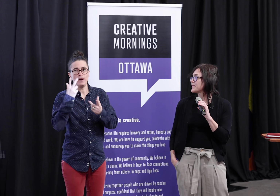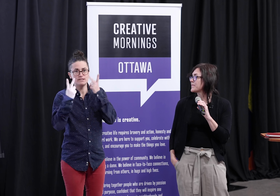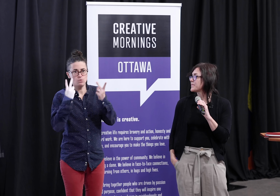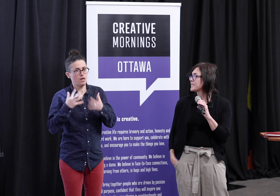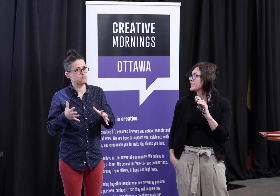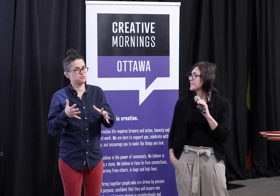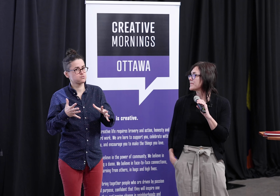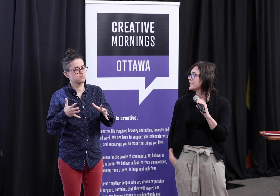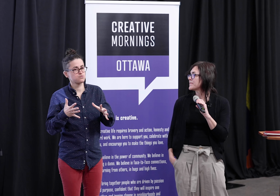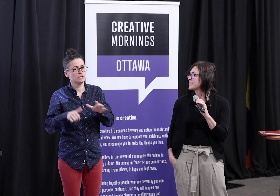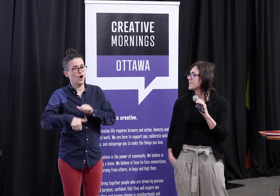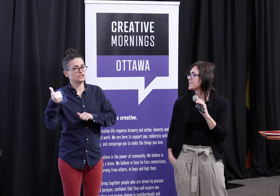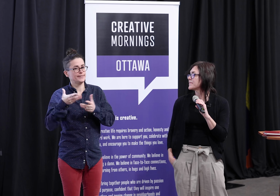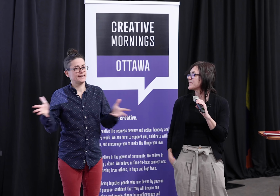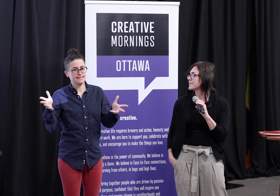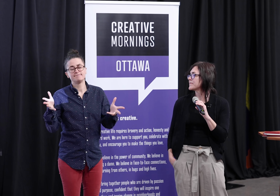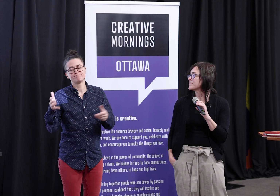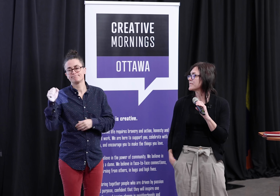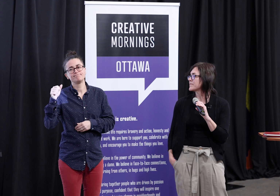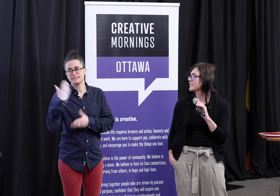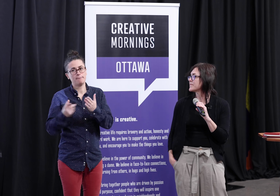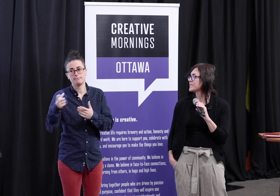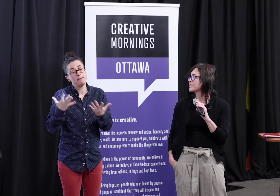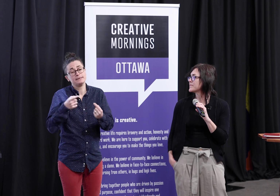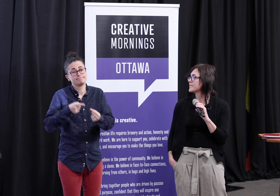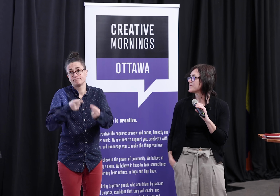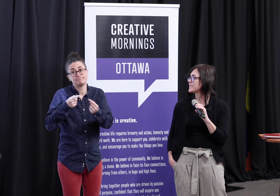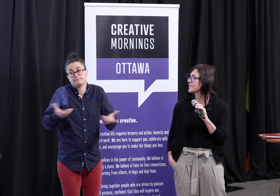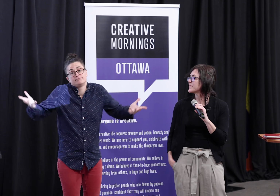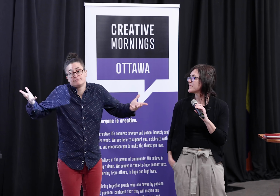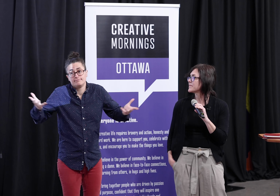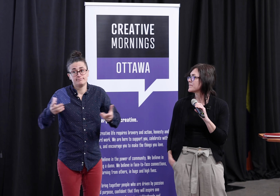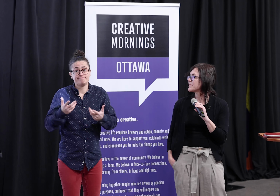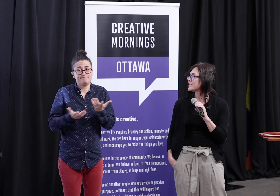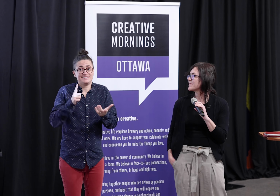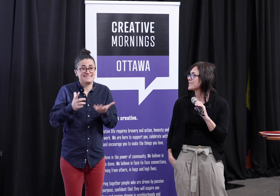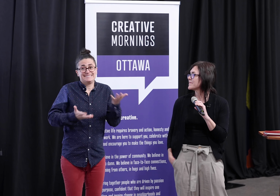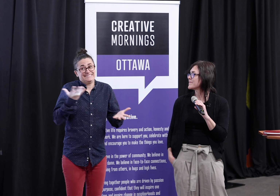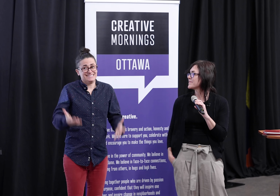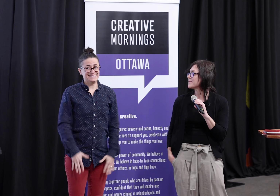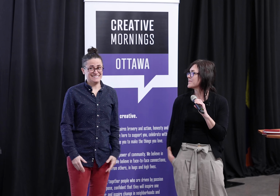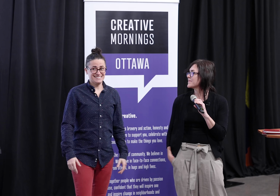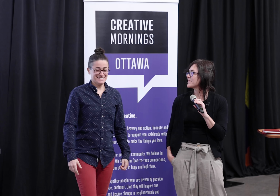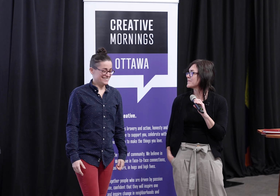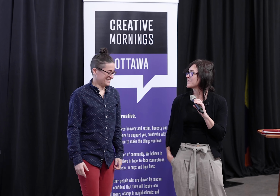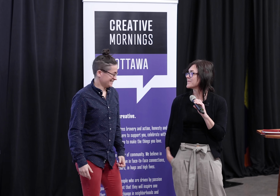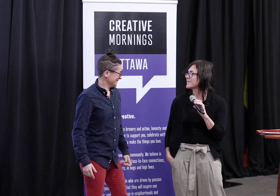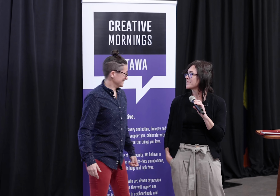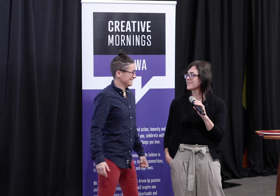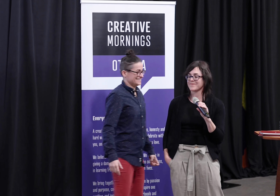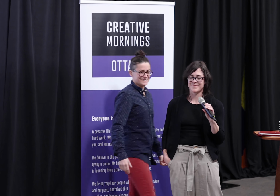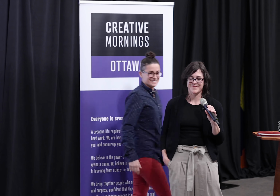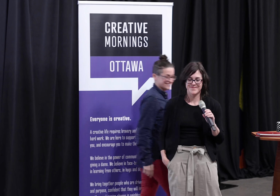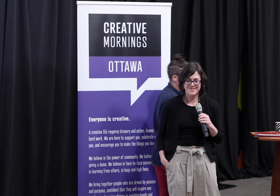say that some people struggle visually, like, you know, some people just have an easier time with languages